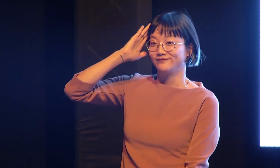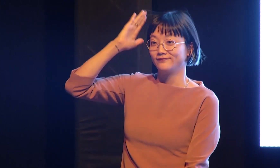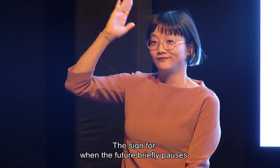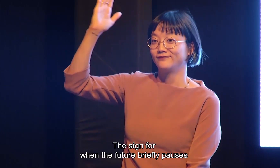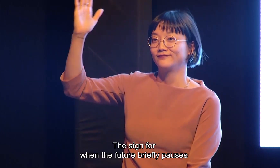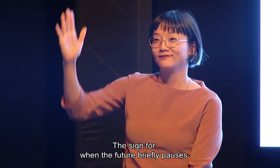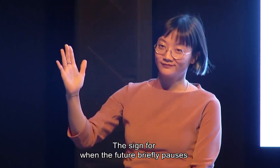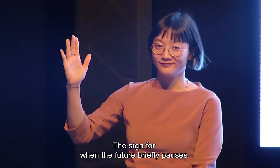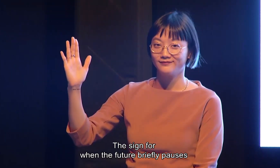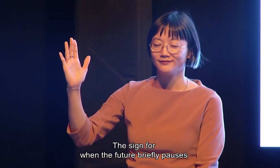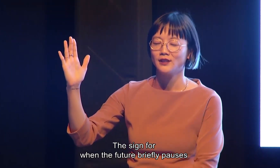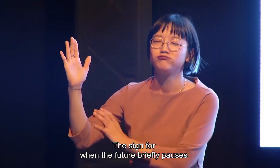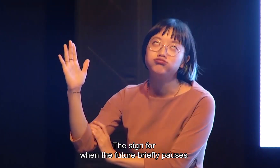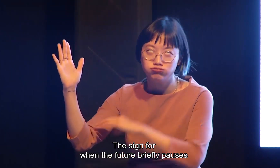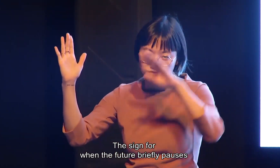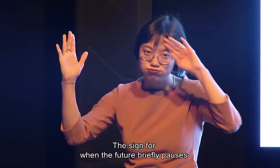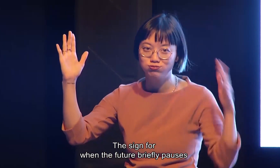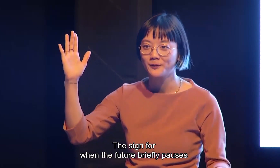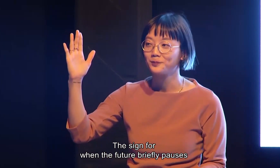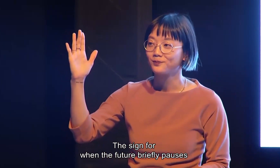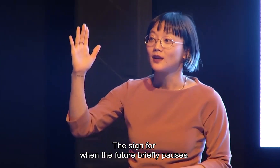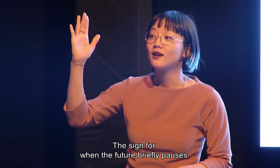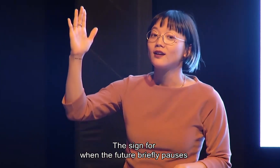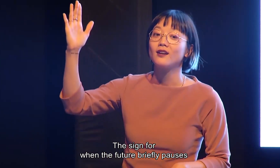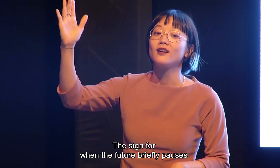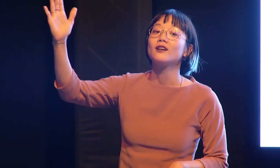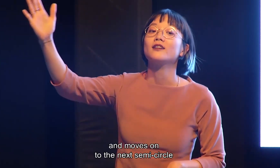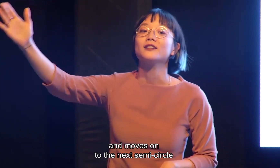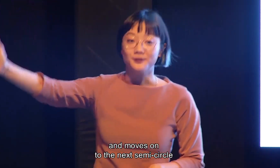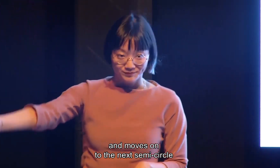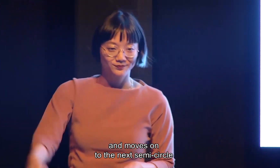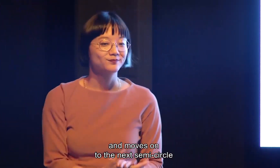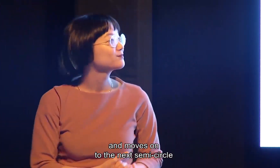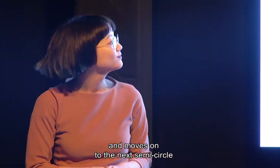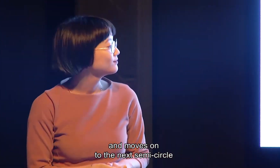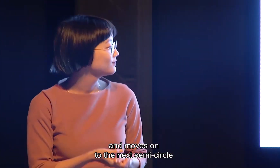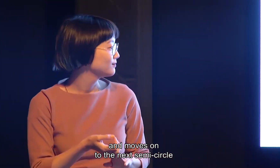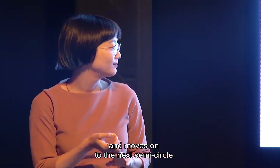The sign for when the future briefly pauses and moves on to the next semicircle.